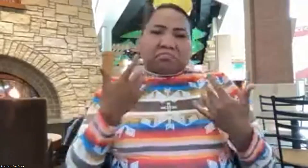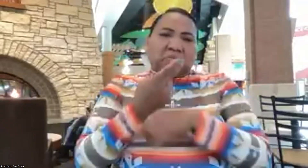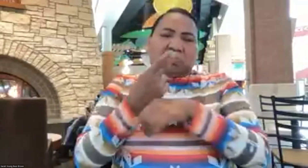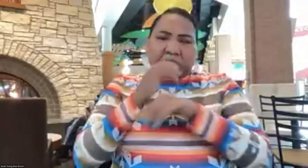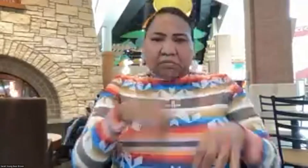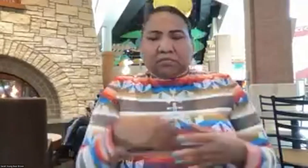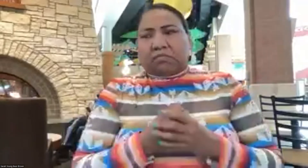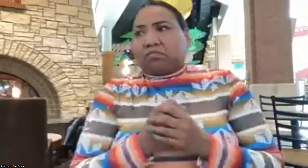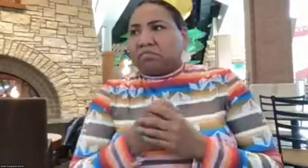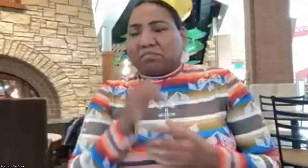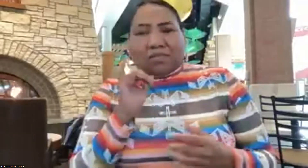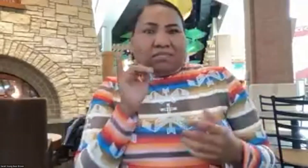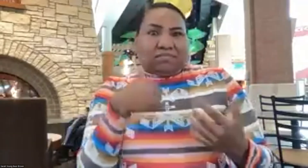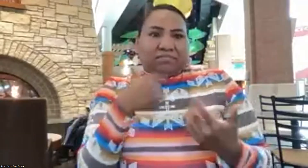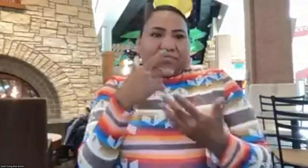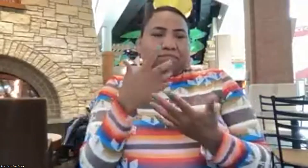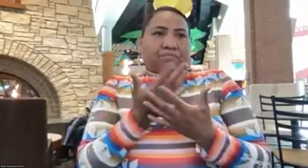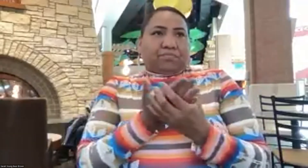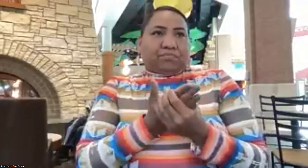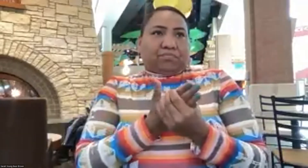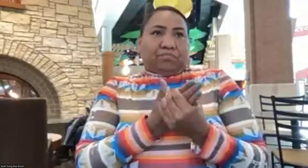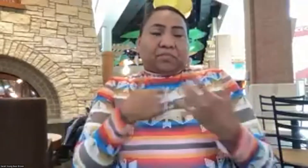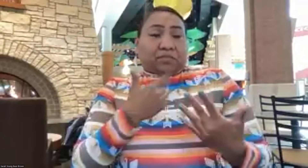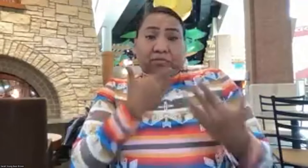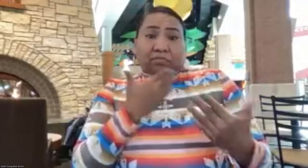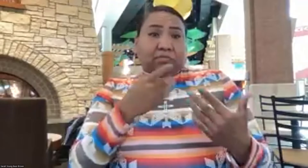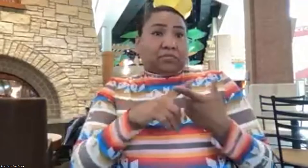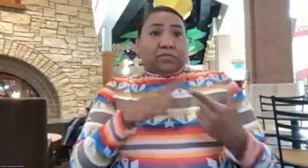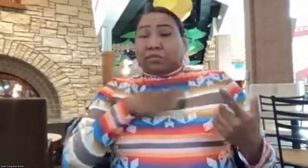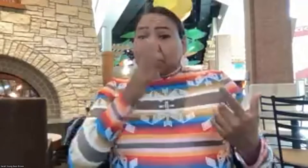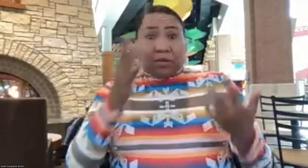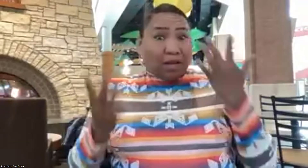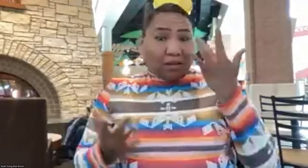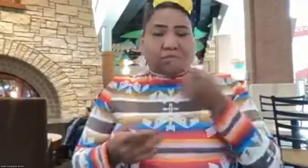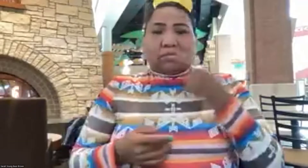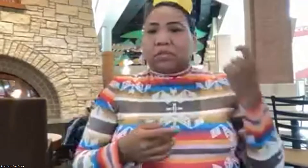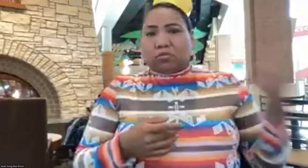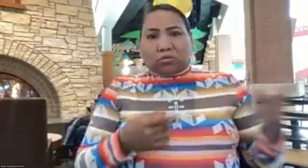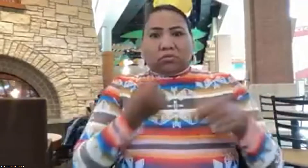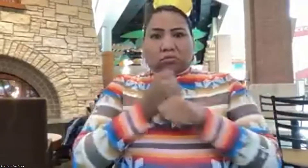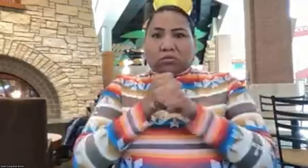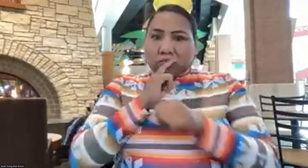We rely on and we accept technology like the phone and the internet to communicate, and I'm grateful for that